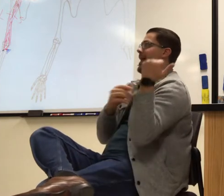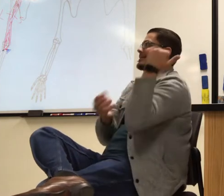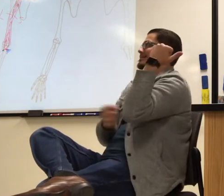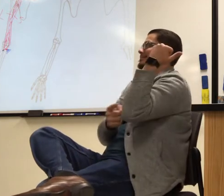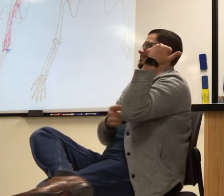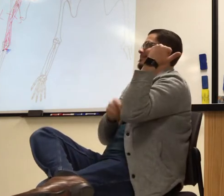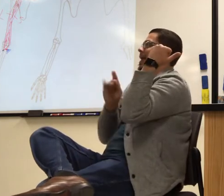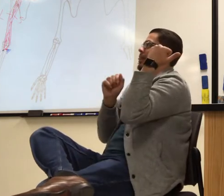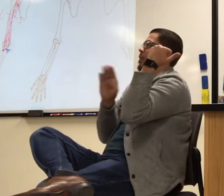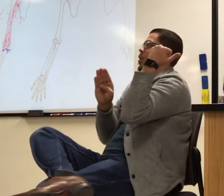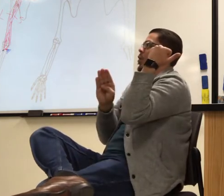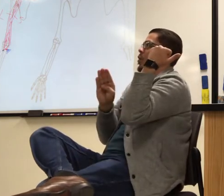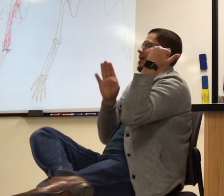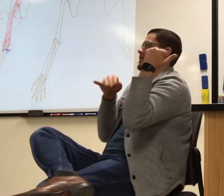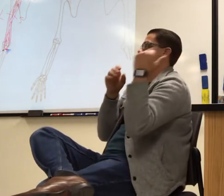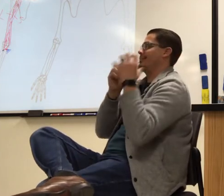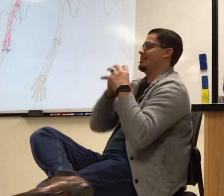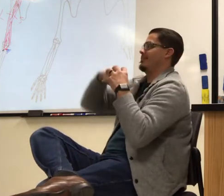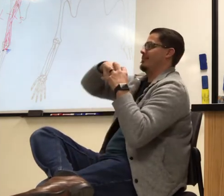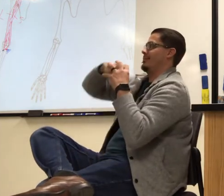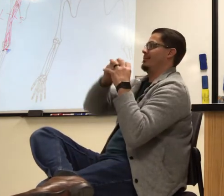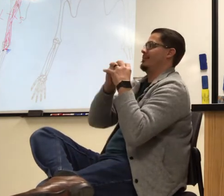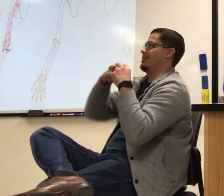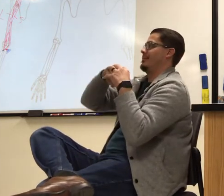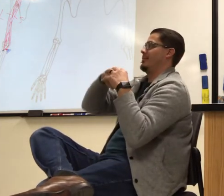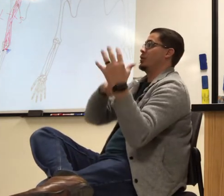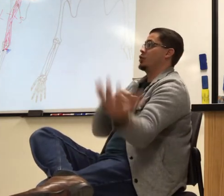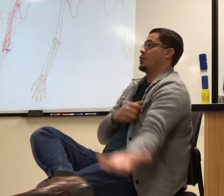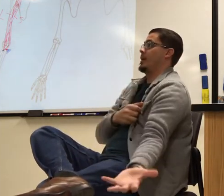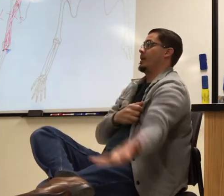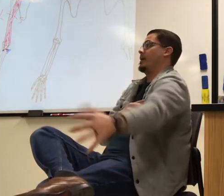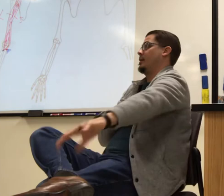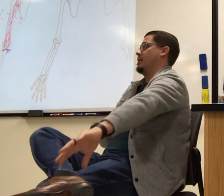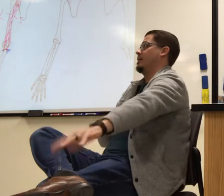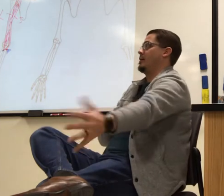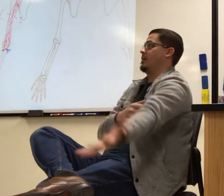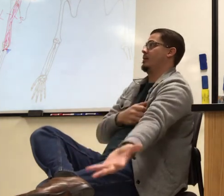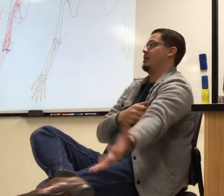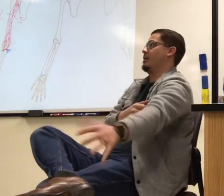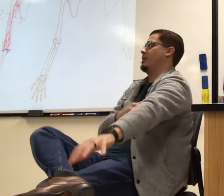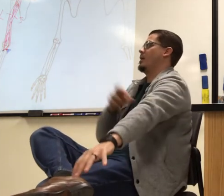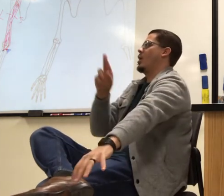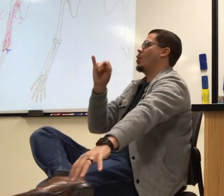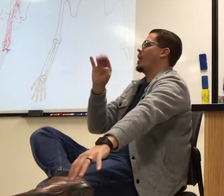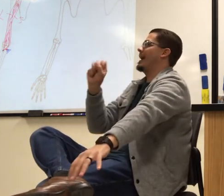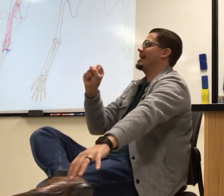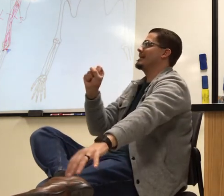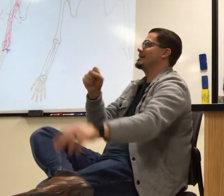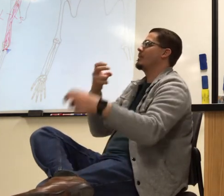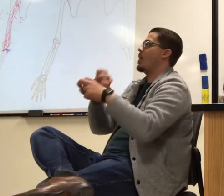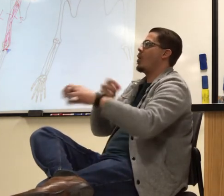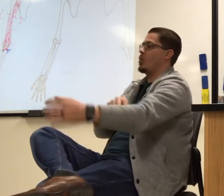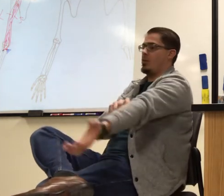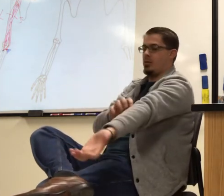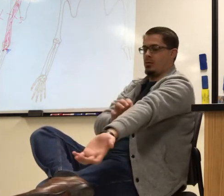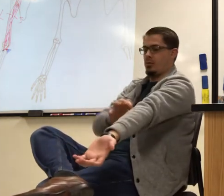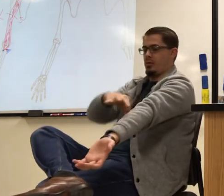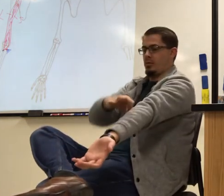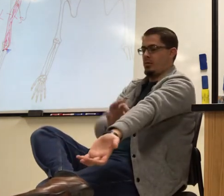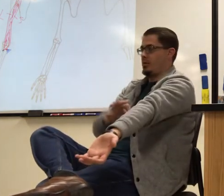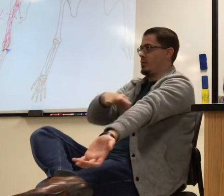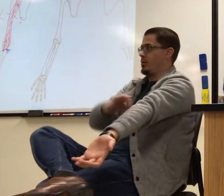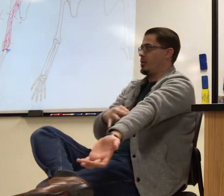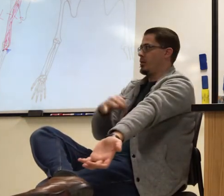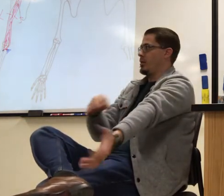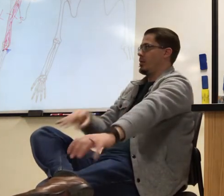Classic hinge joint. When you supinate, you're radiating that radius bone. Basically, we call that proximal